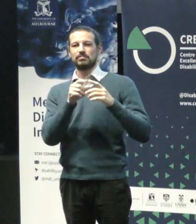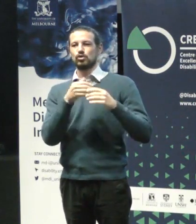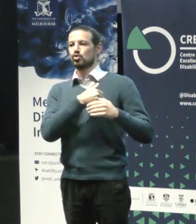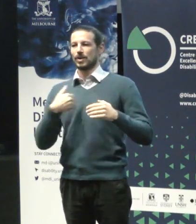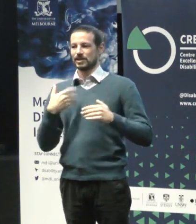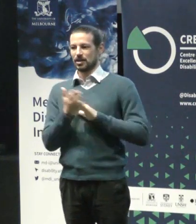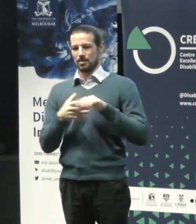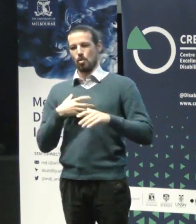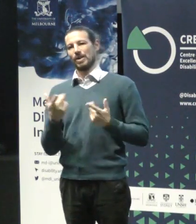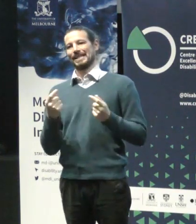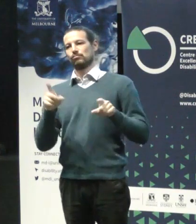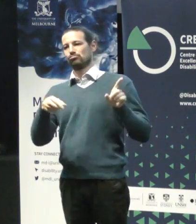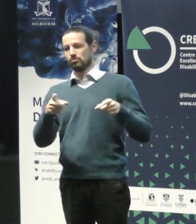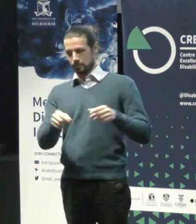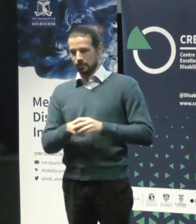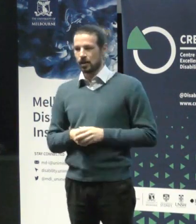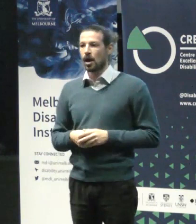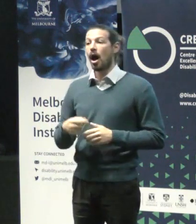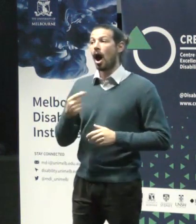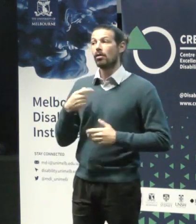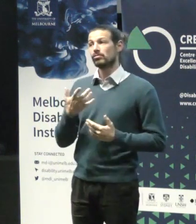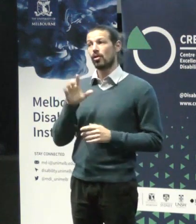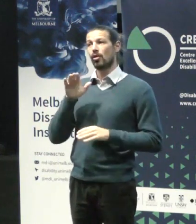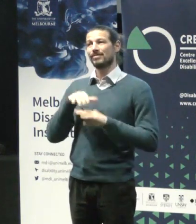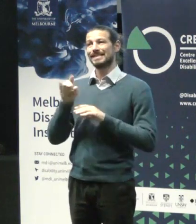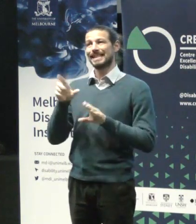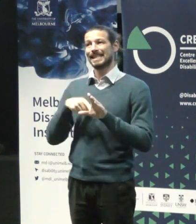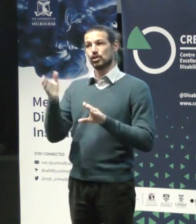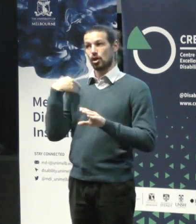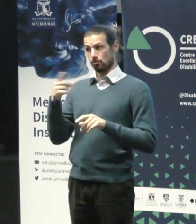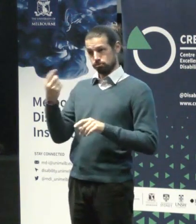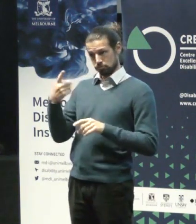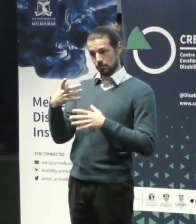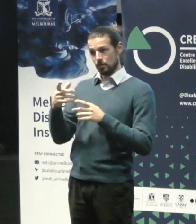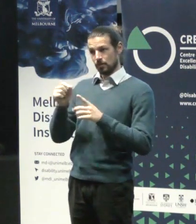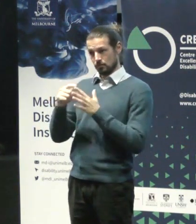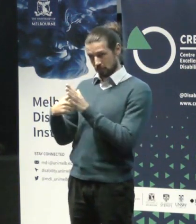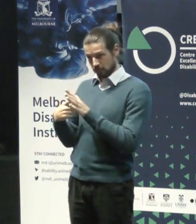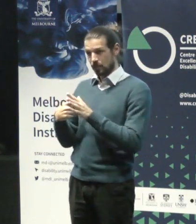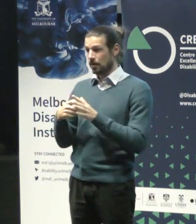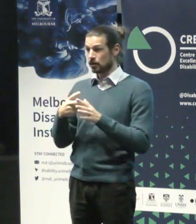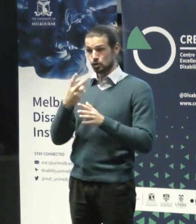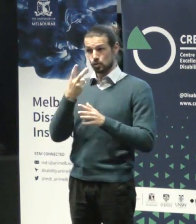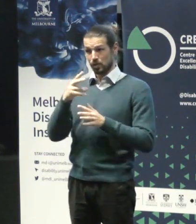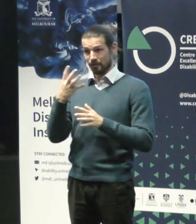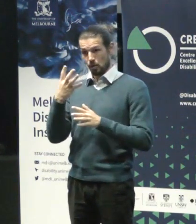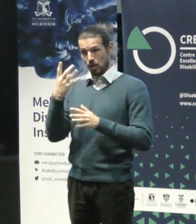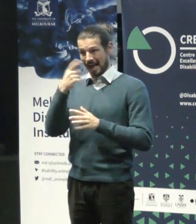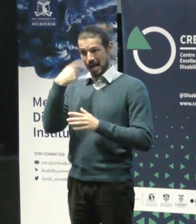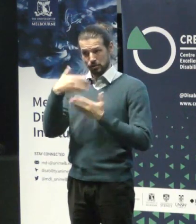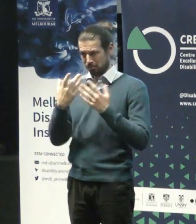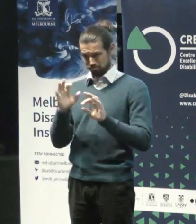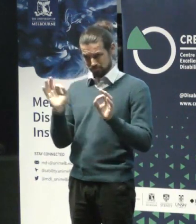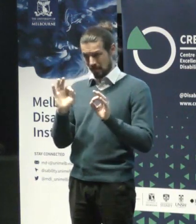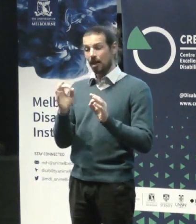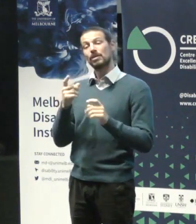10 years ago when I first became paralyzed, but I didn't have it 24/7. I had it mainly when I was going away. But I used to like to